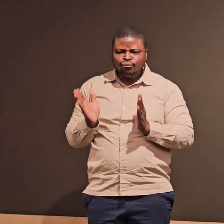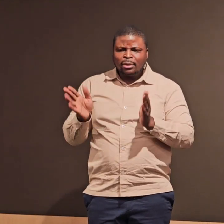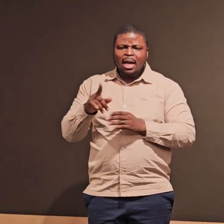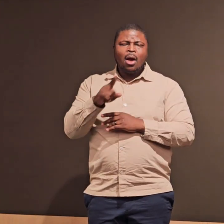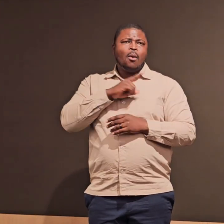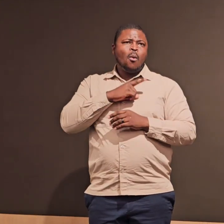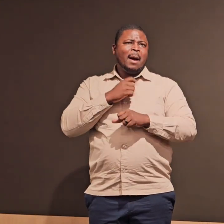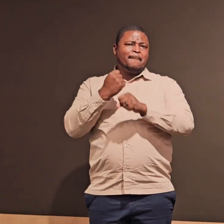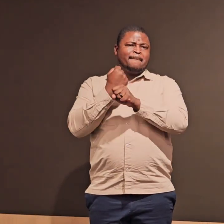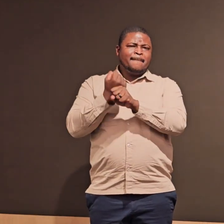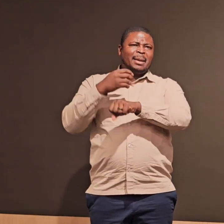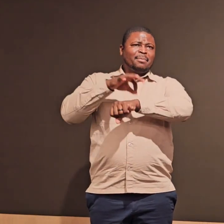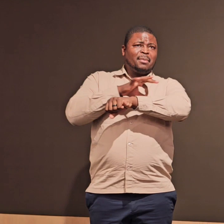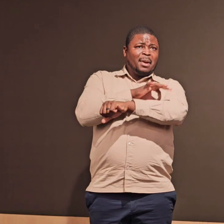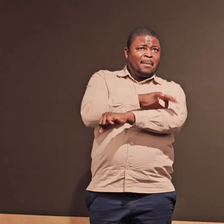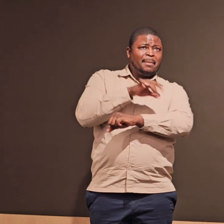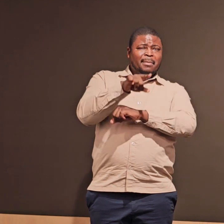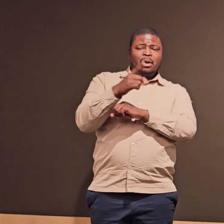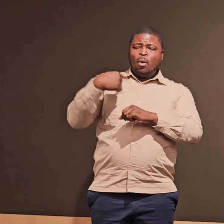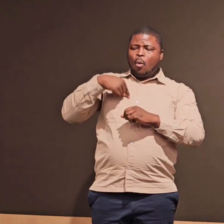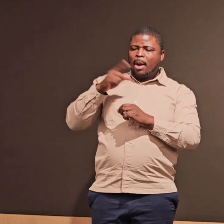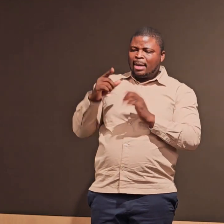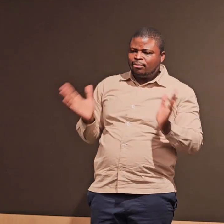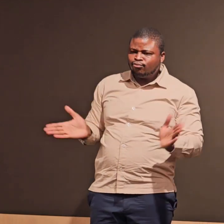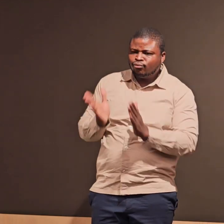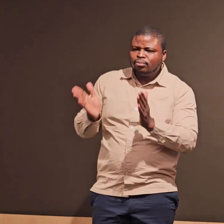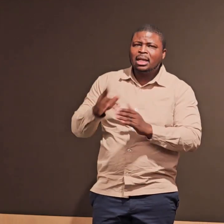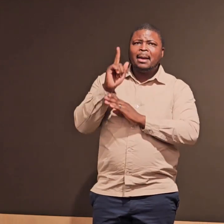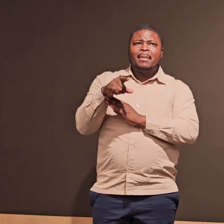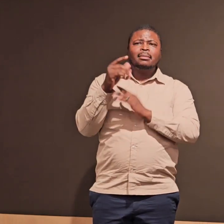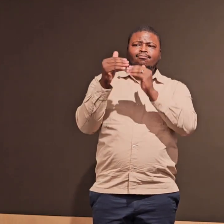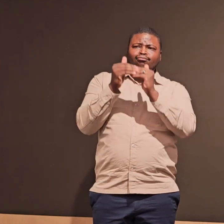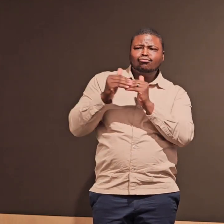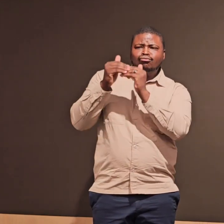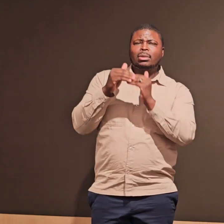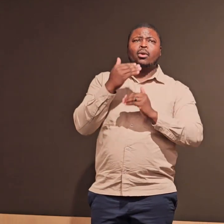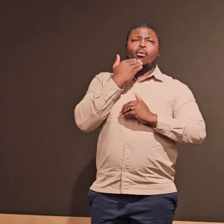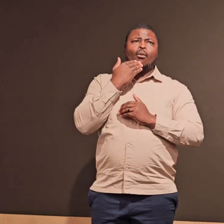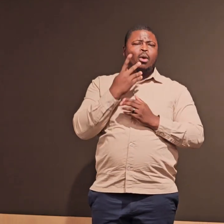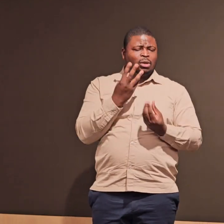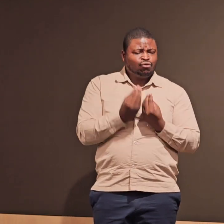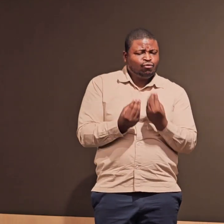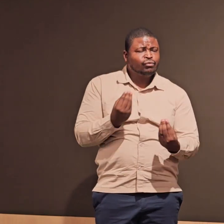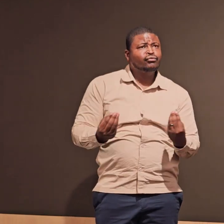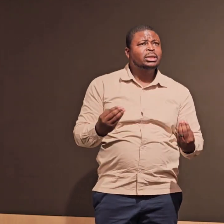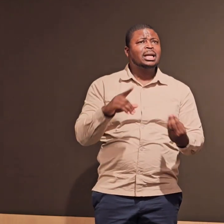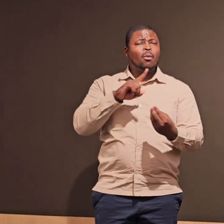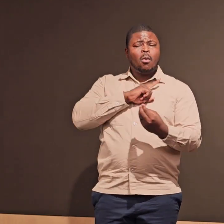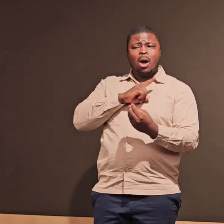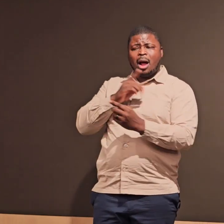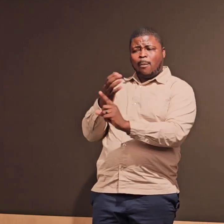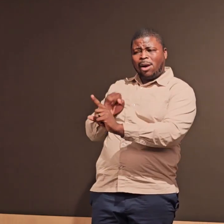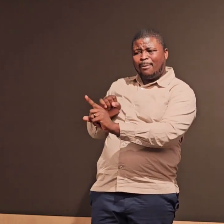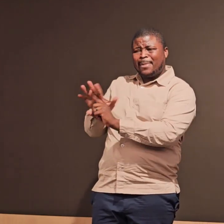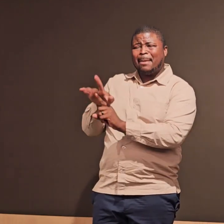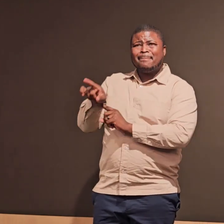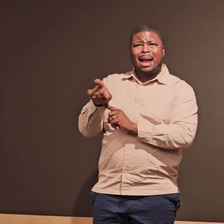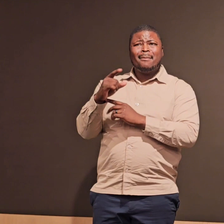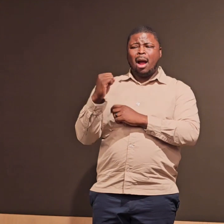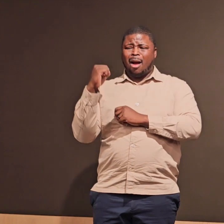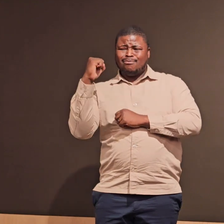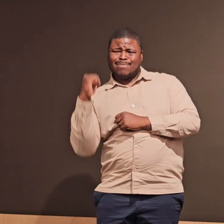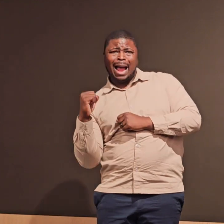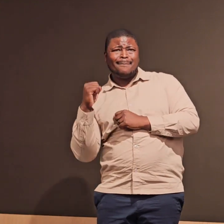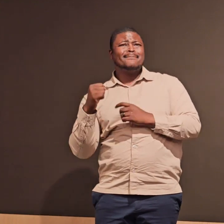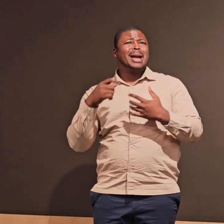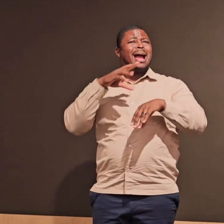those. But we would want to encourage that let's be conscious of our infants, because that's where stunting and wasting starts. And then